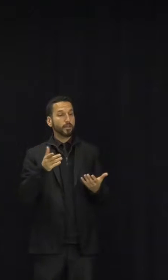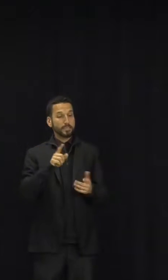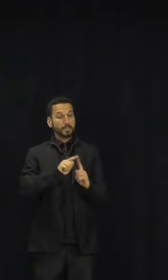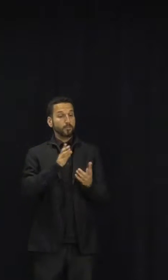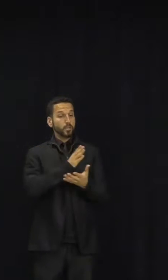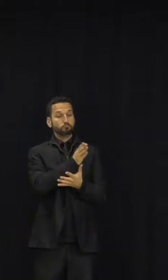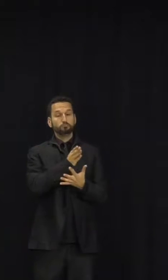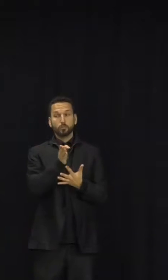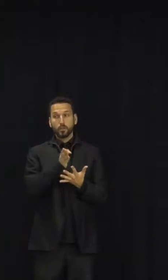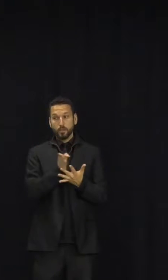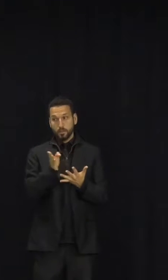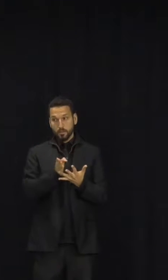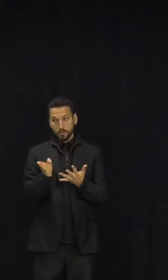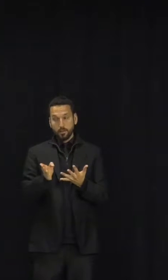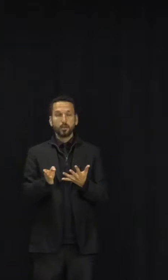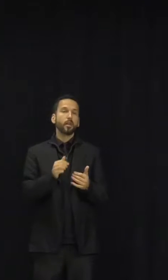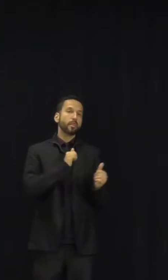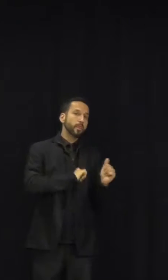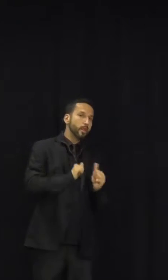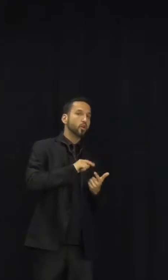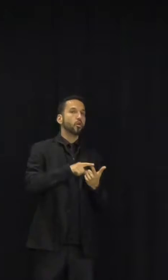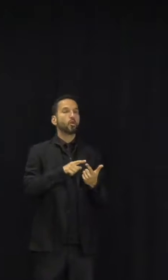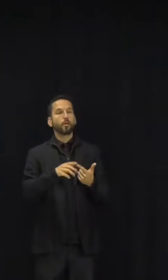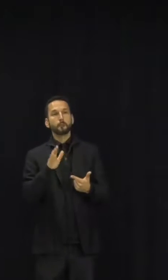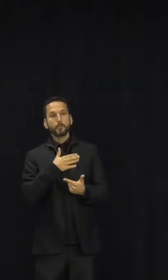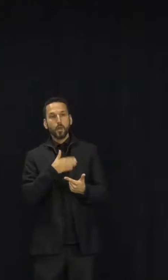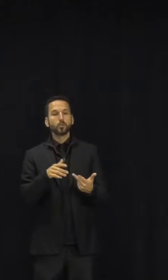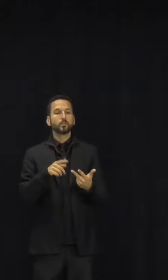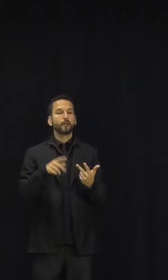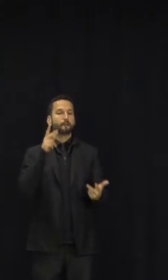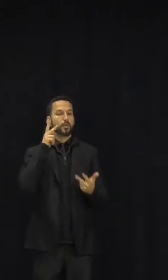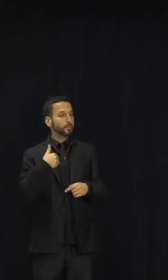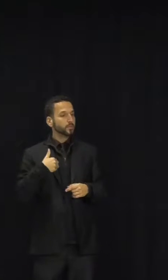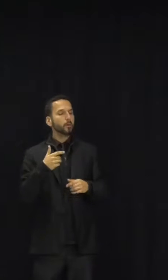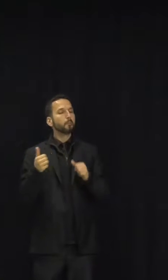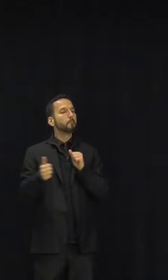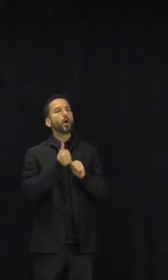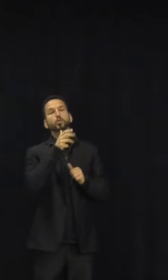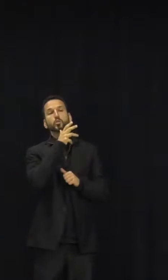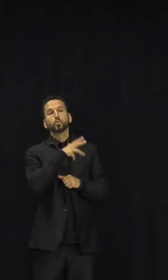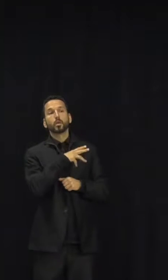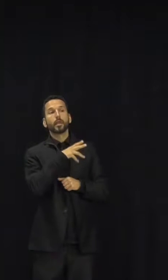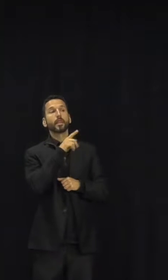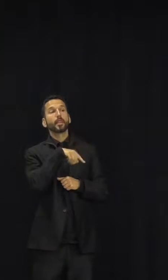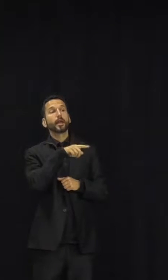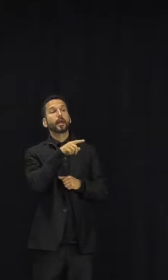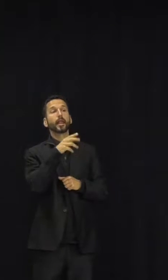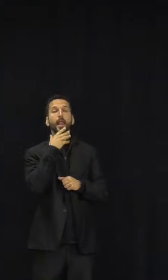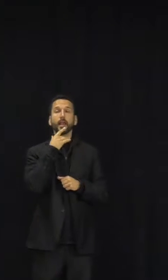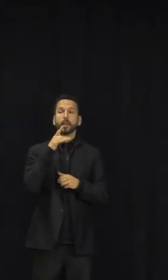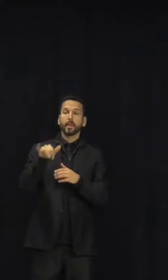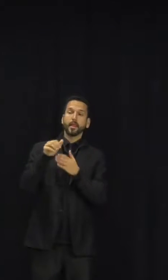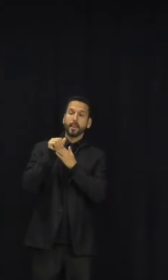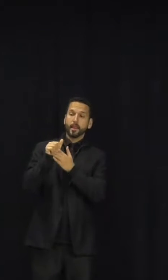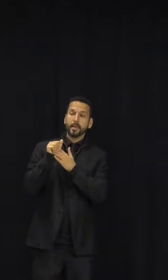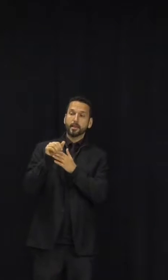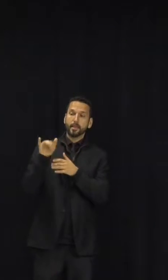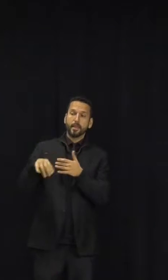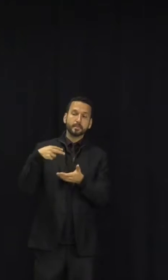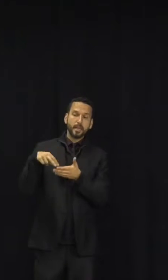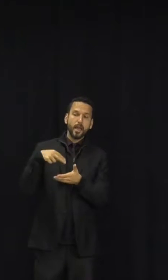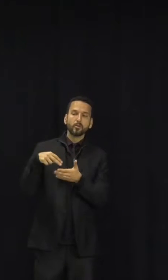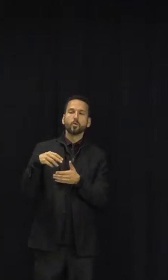Yeah, so Joan, you're putting me to shame right now. Good. Joan is the researcher. I